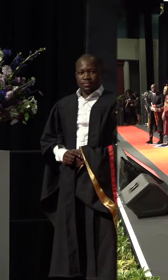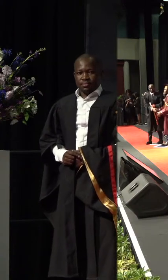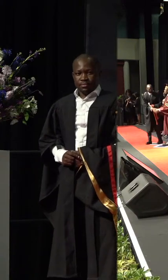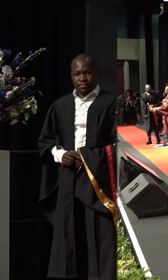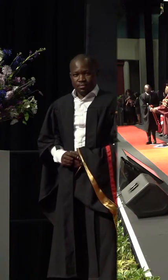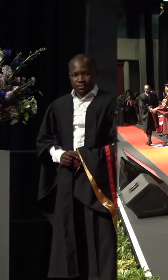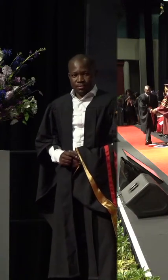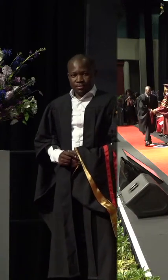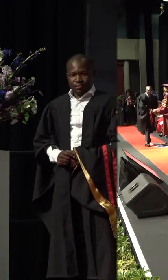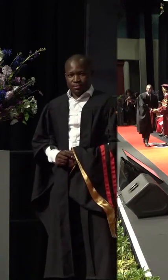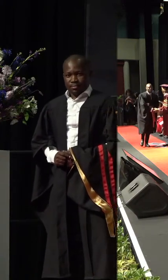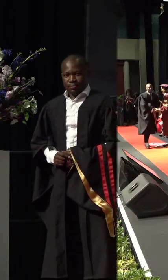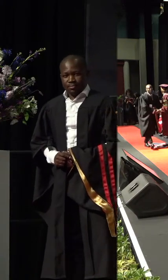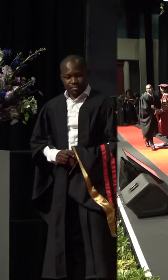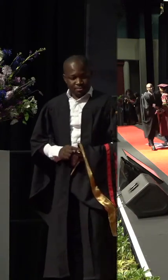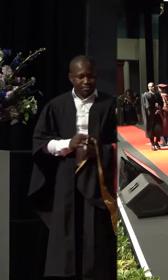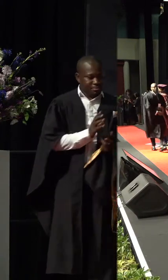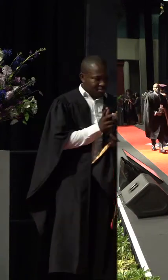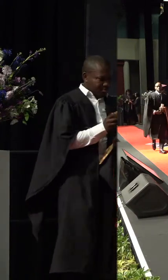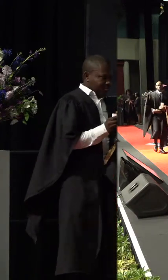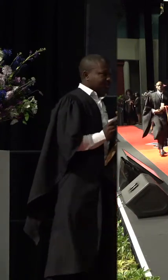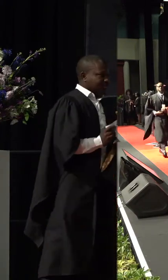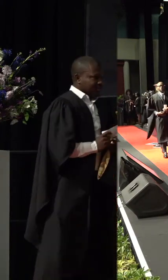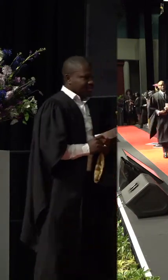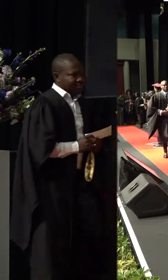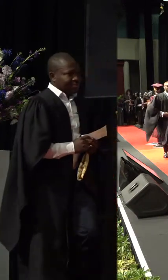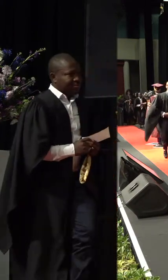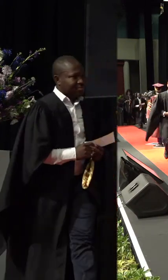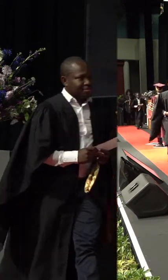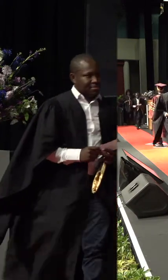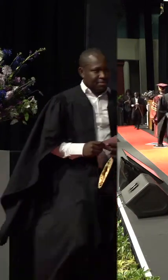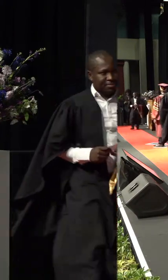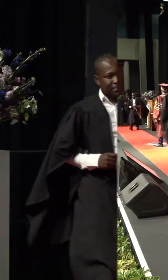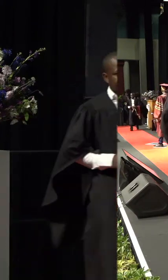Mthobisi Snethemba Msane.